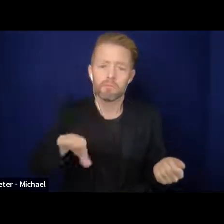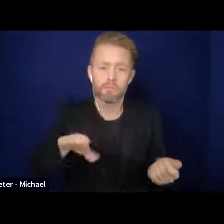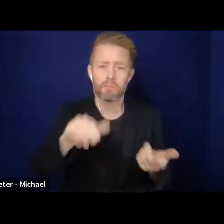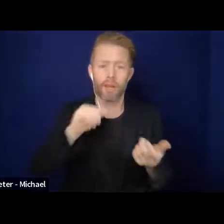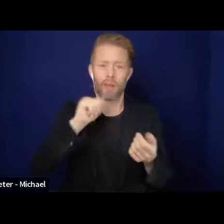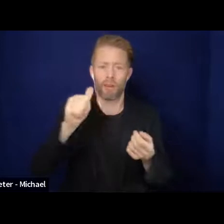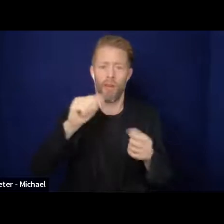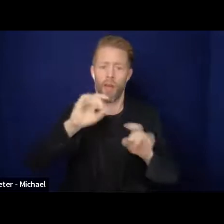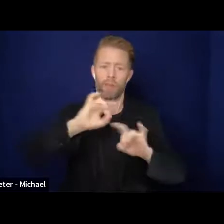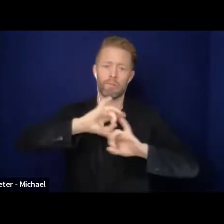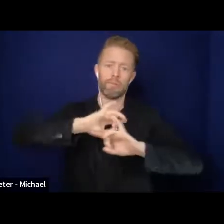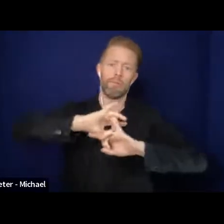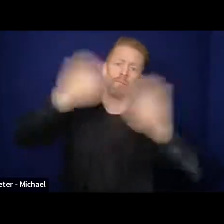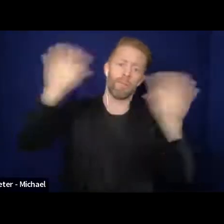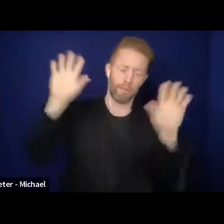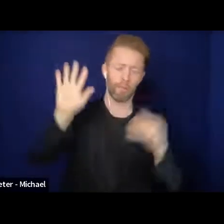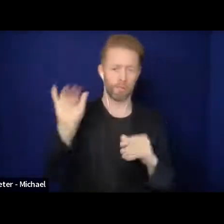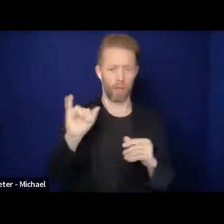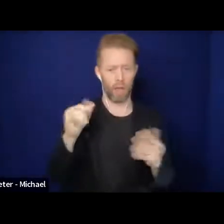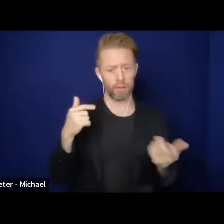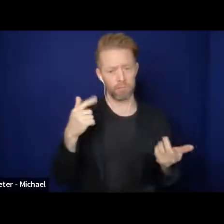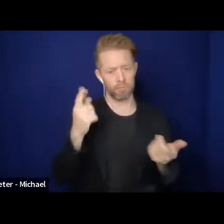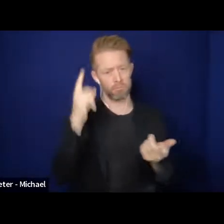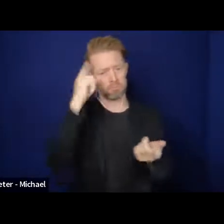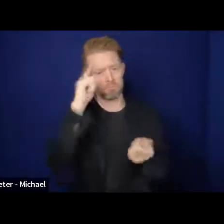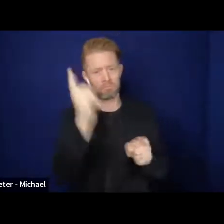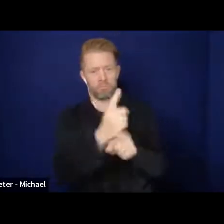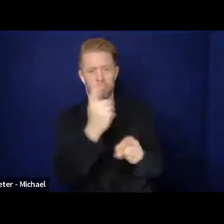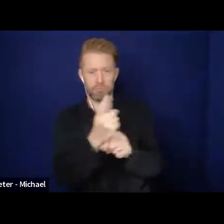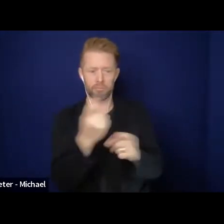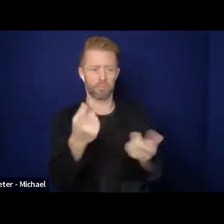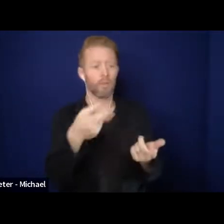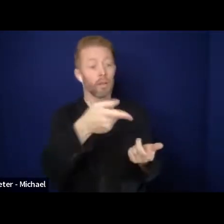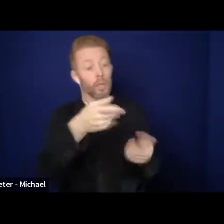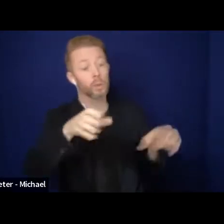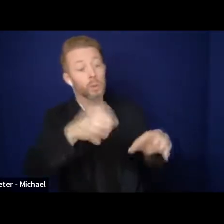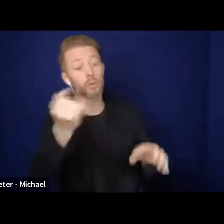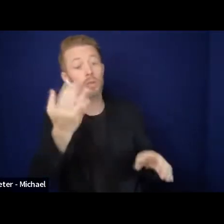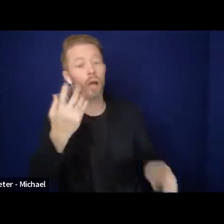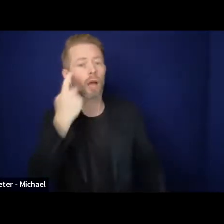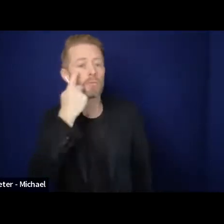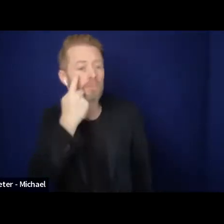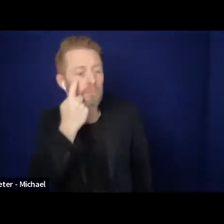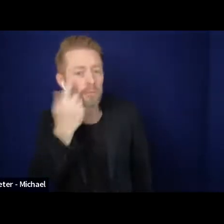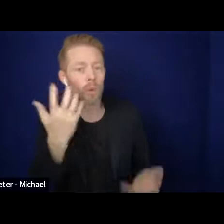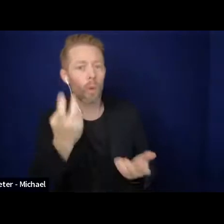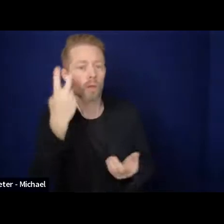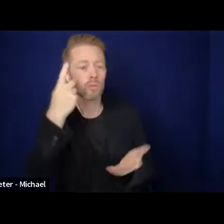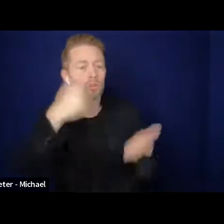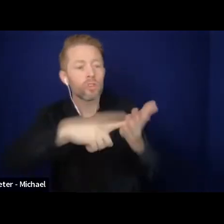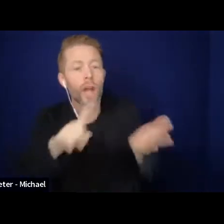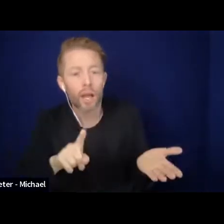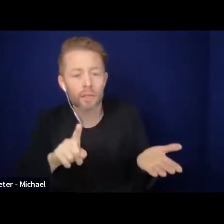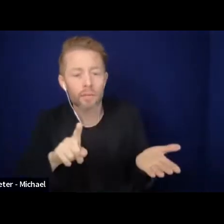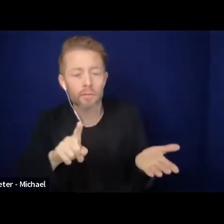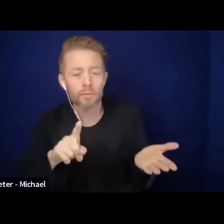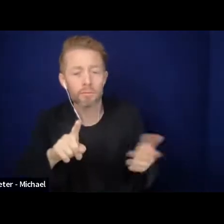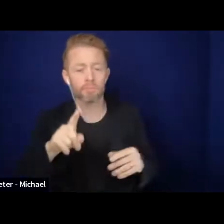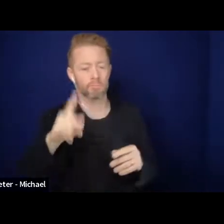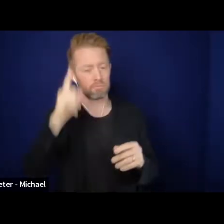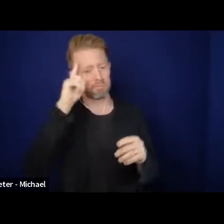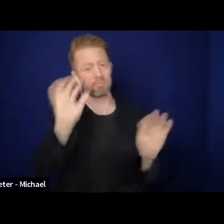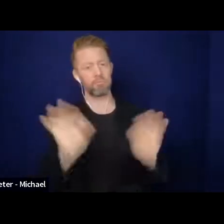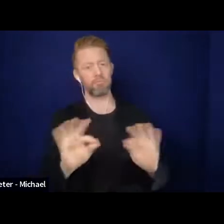Like, we want to know that people are doing the jobs that they're supposed to be doing. That doesn't sound particularly onerous.